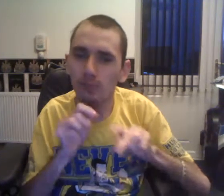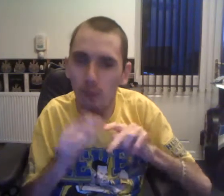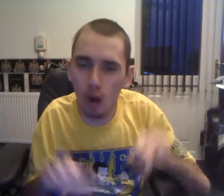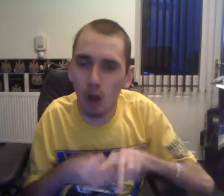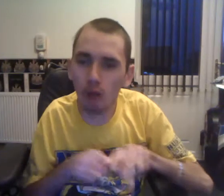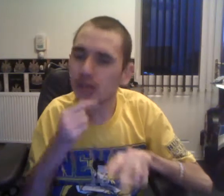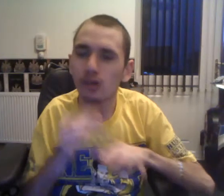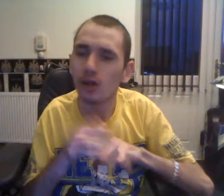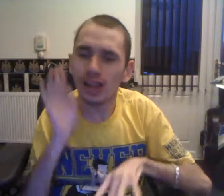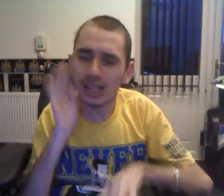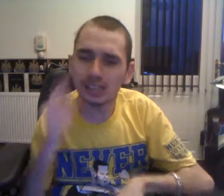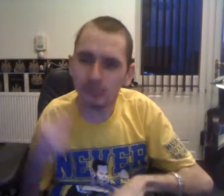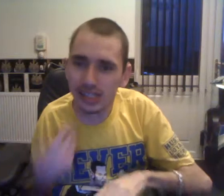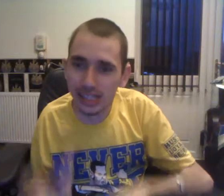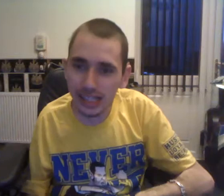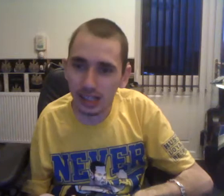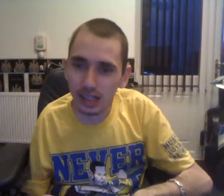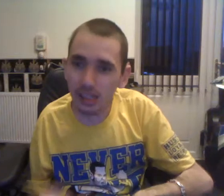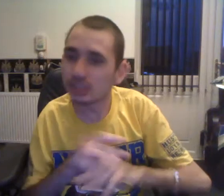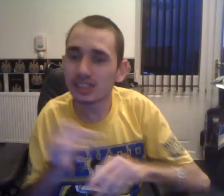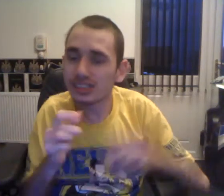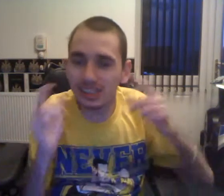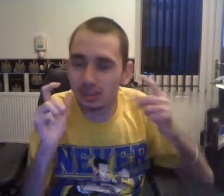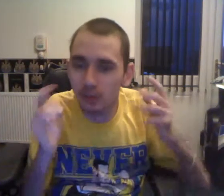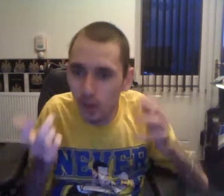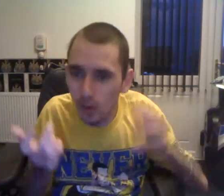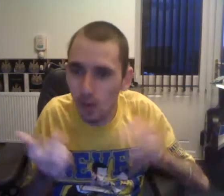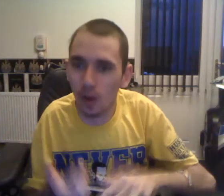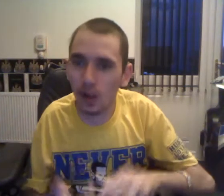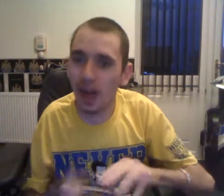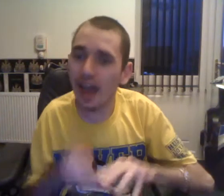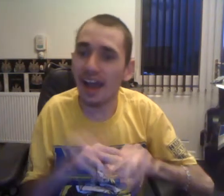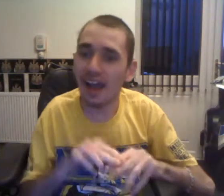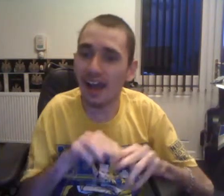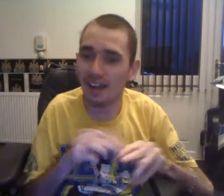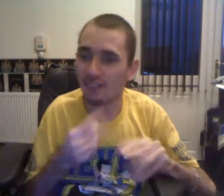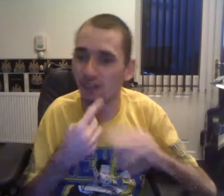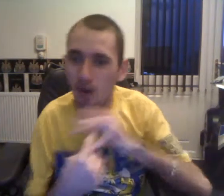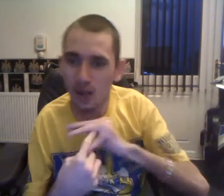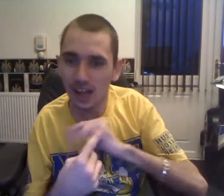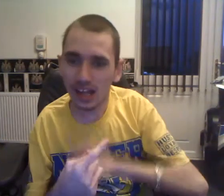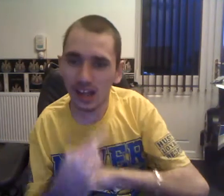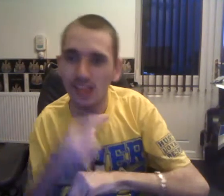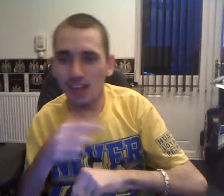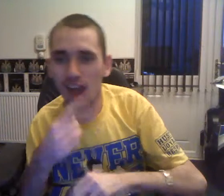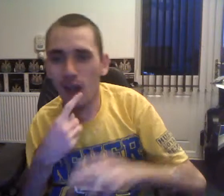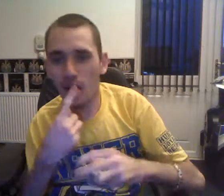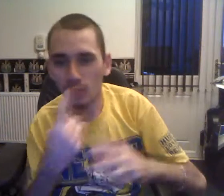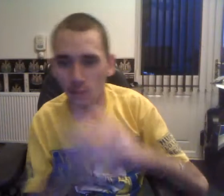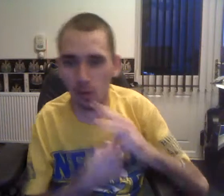pool. Listen to me, that's just not cool. That's just not cool. If you only follow this one